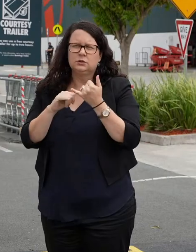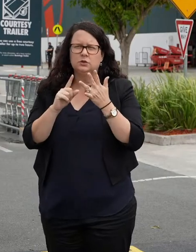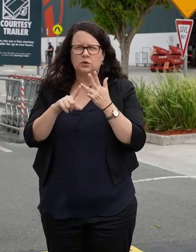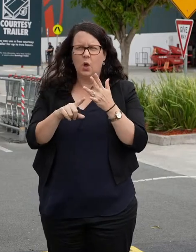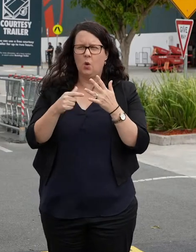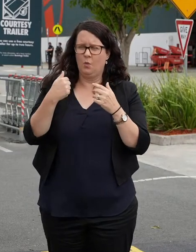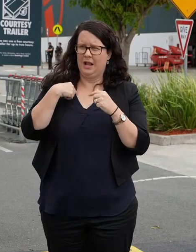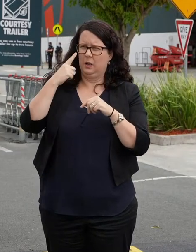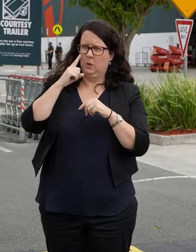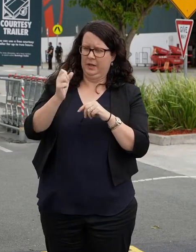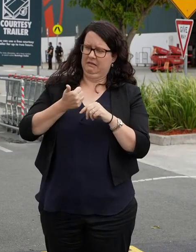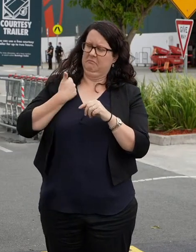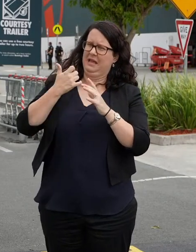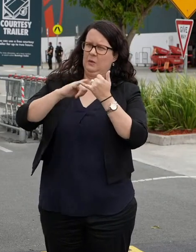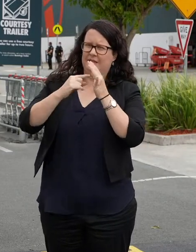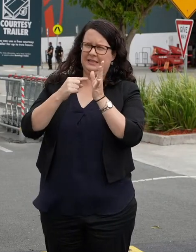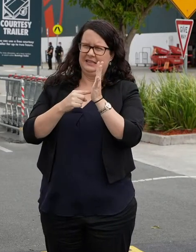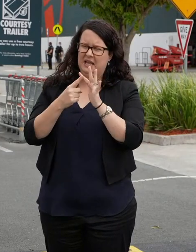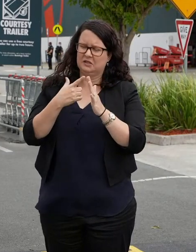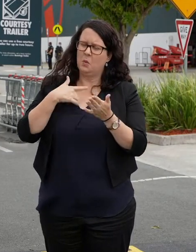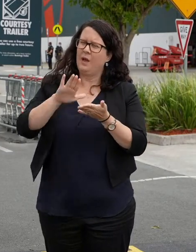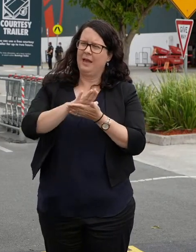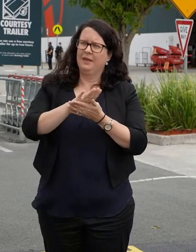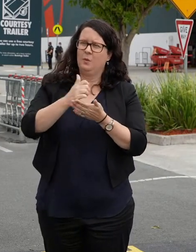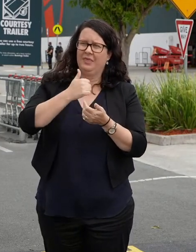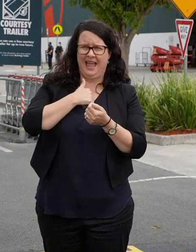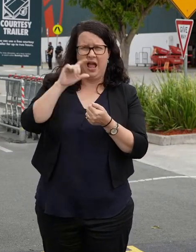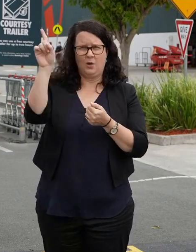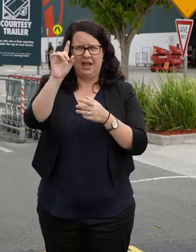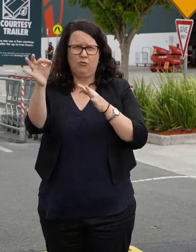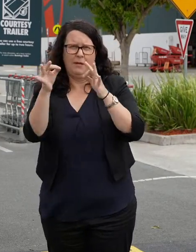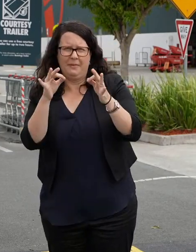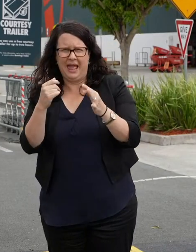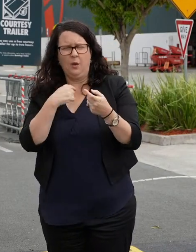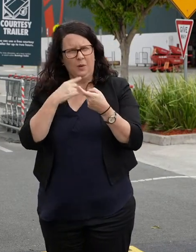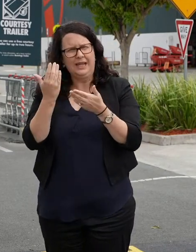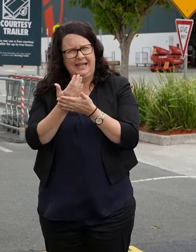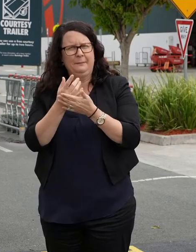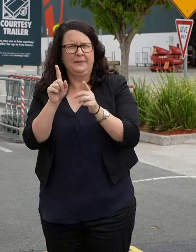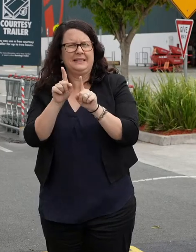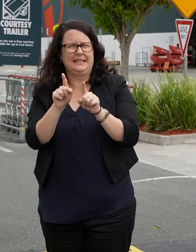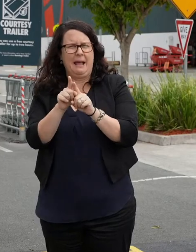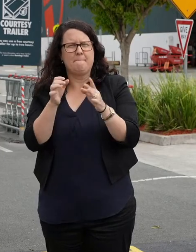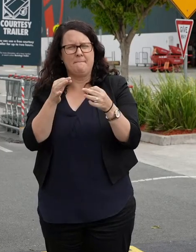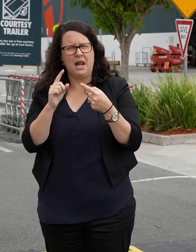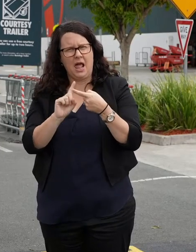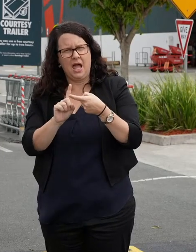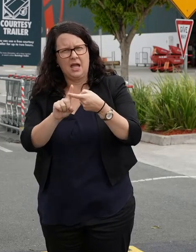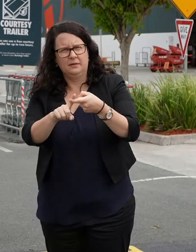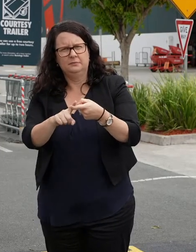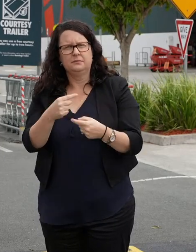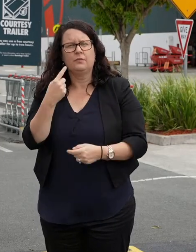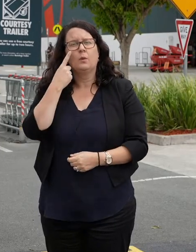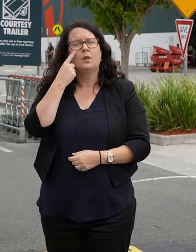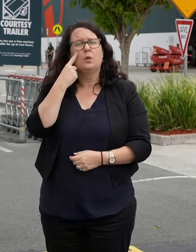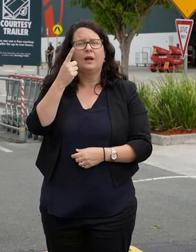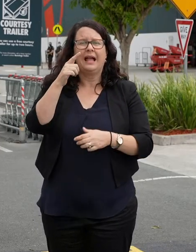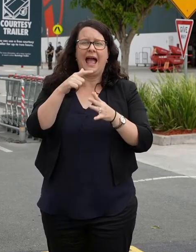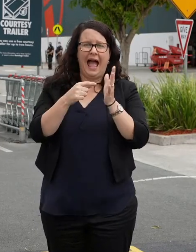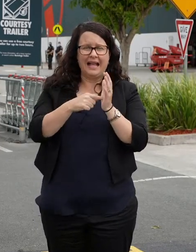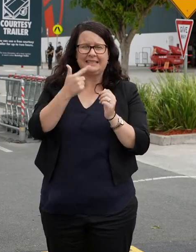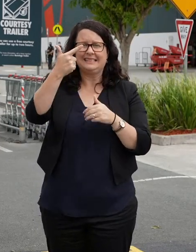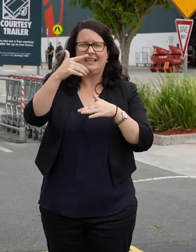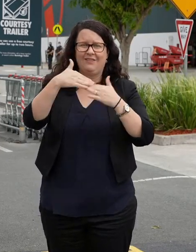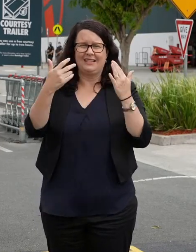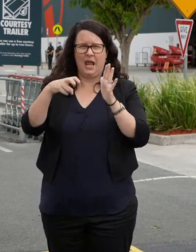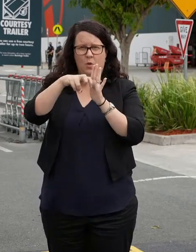So we're very comfortable with the plan that we've got. And we're sticking with that plan. We will look at the 7-day quarantine requirement when we